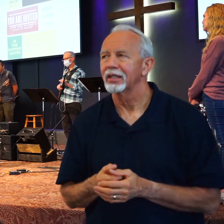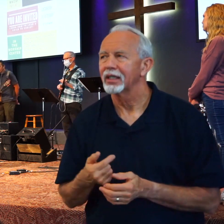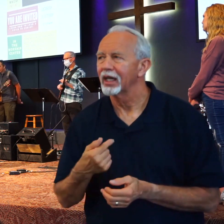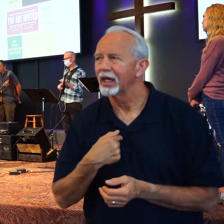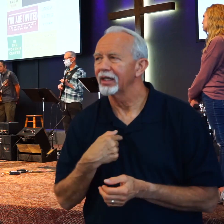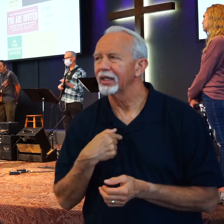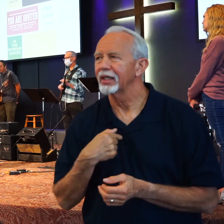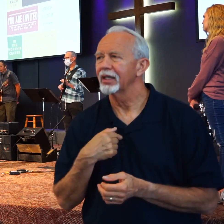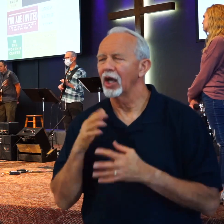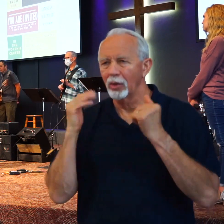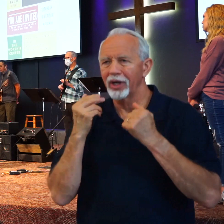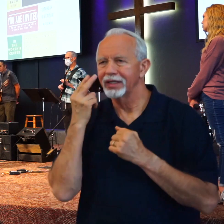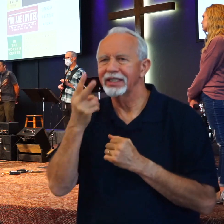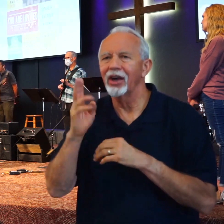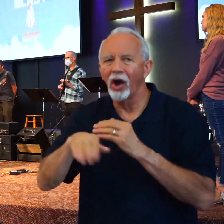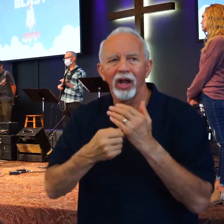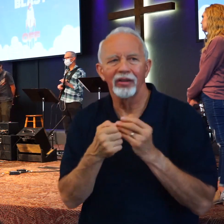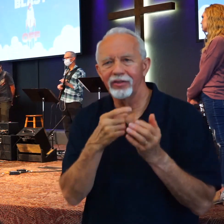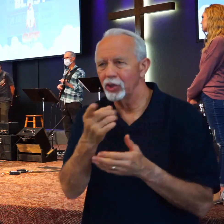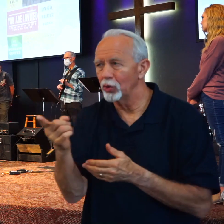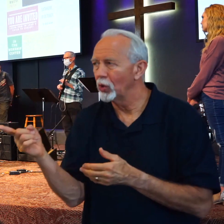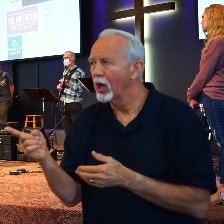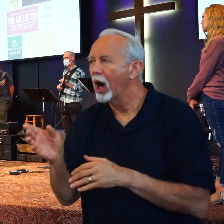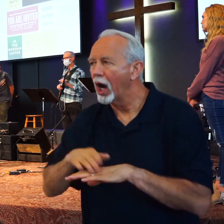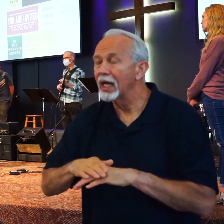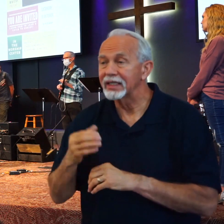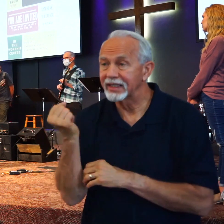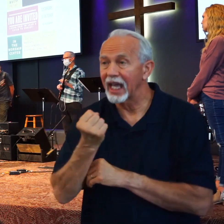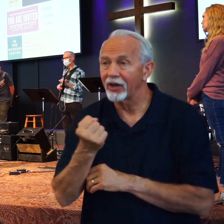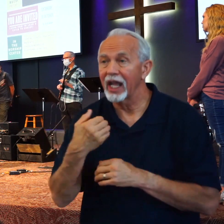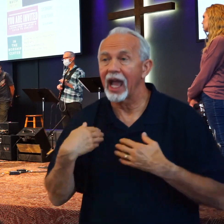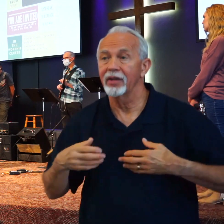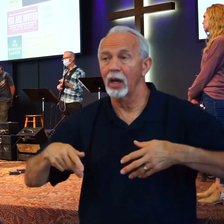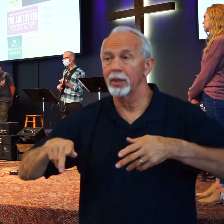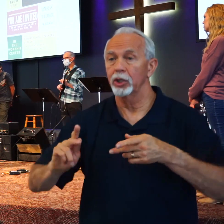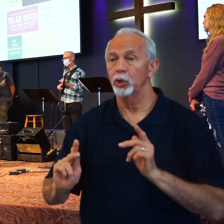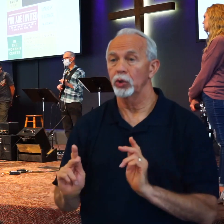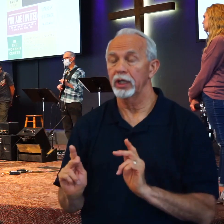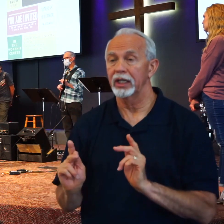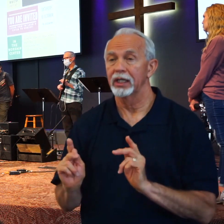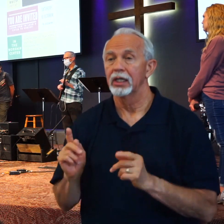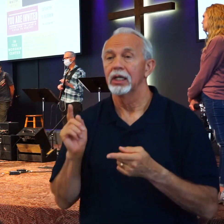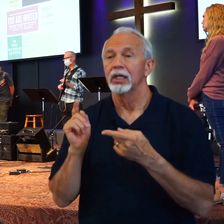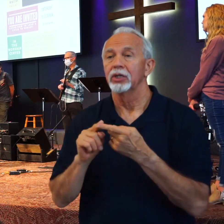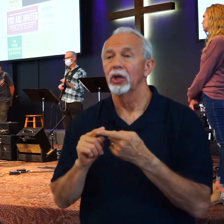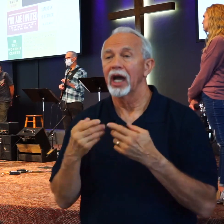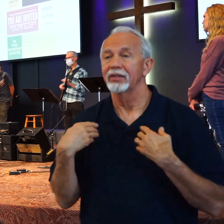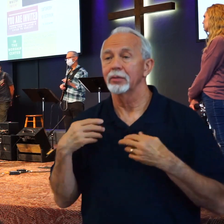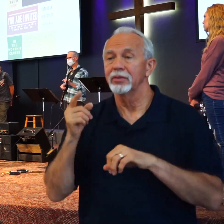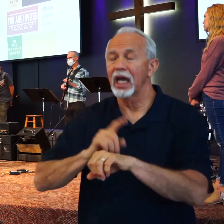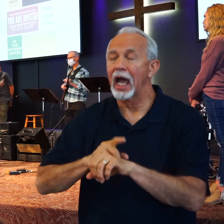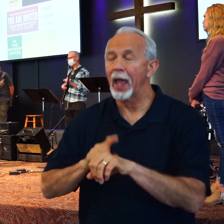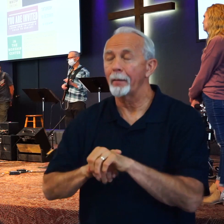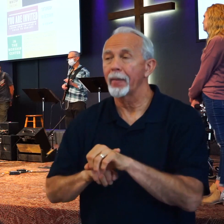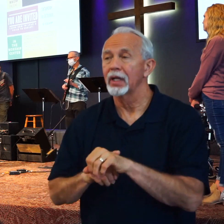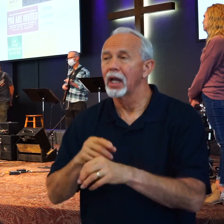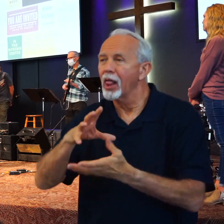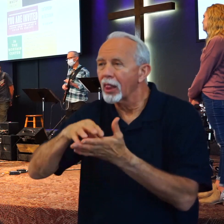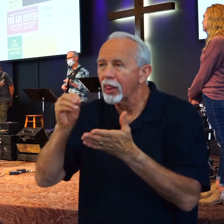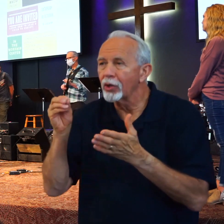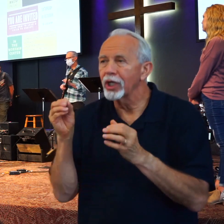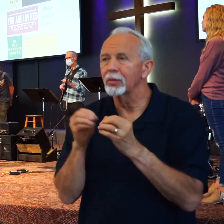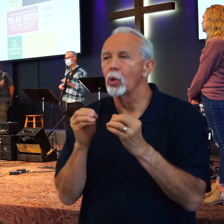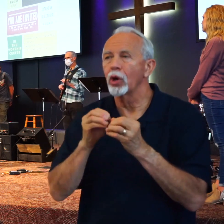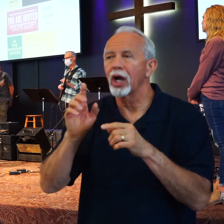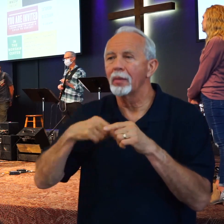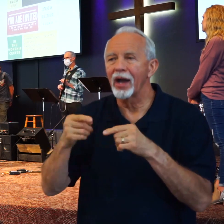And so I hope that I'll see each one of you here on Saturday, and we'll have a chance to just spend some time learning more